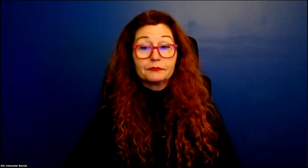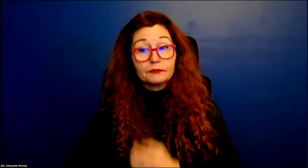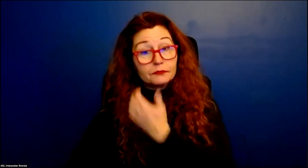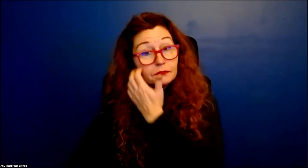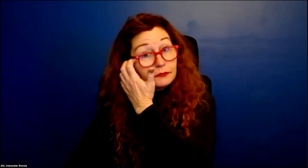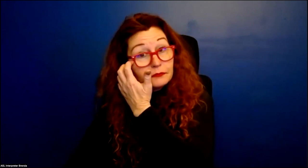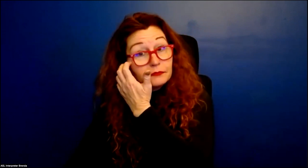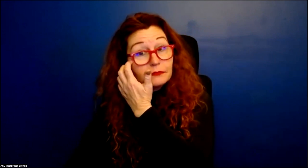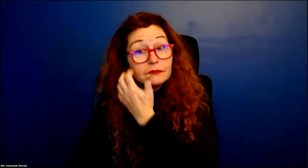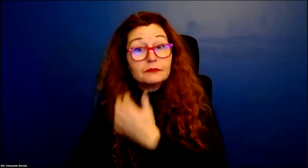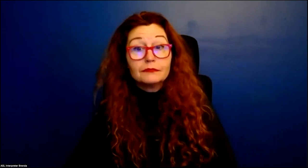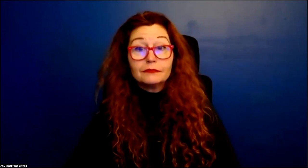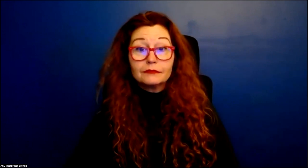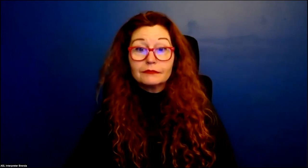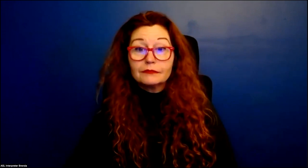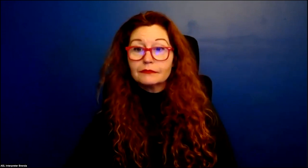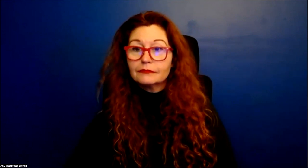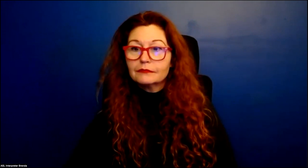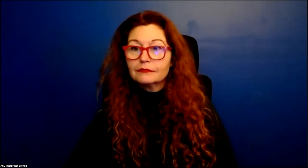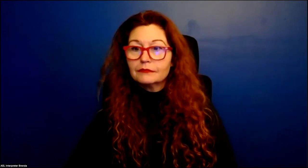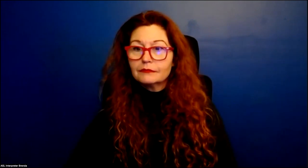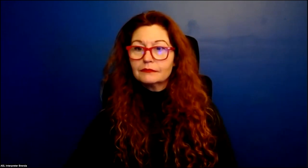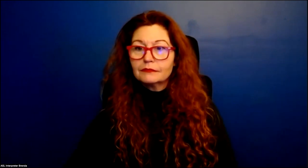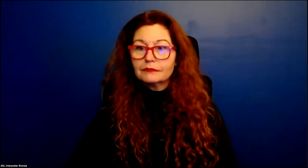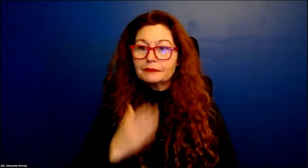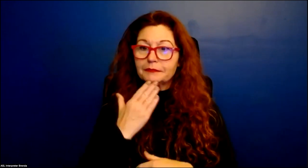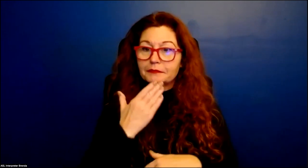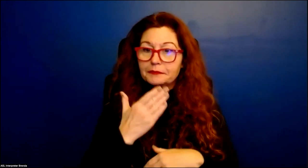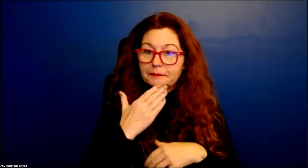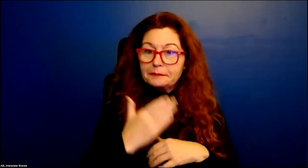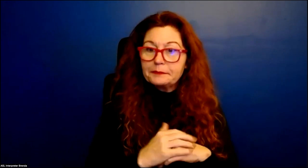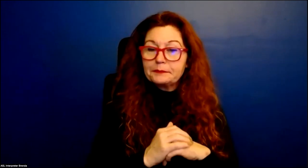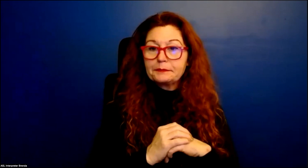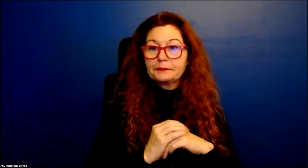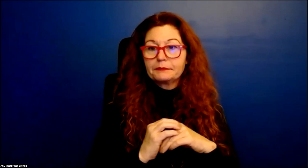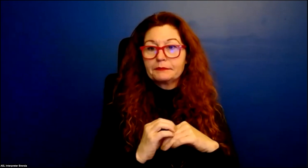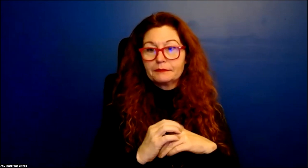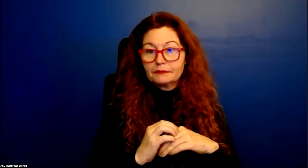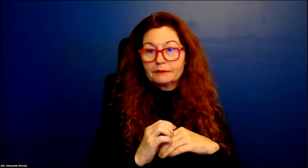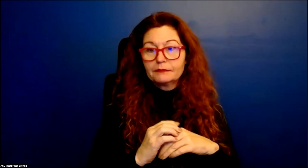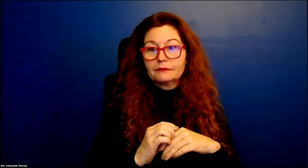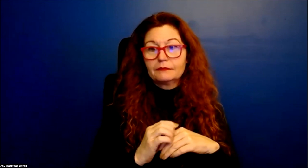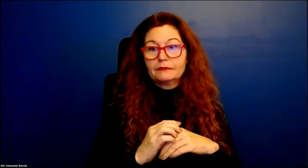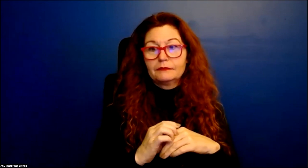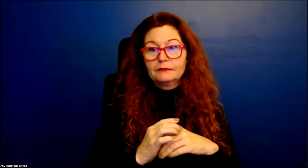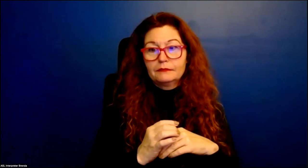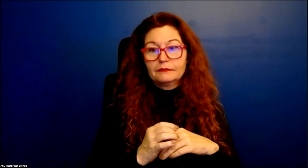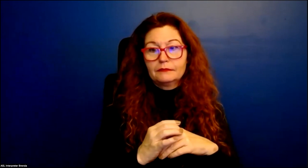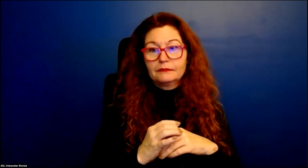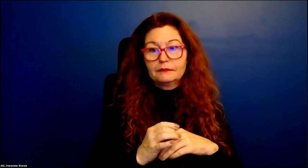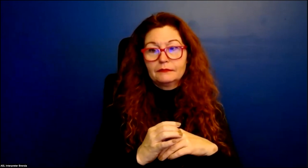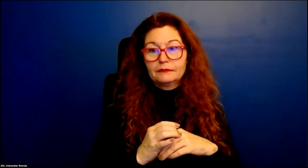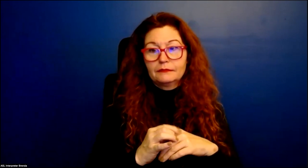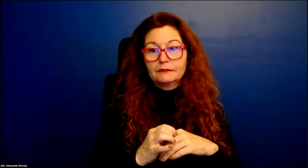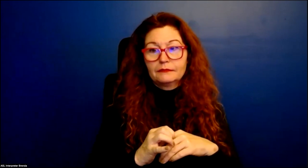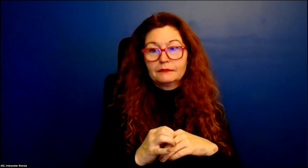Thank you, Joe. So I think what we will do, Joseph, is can we